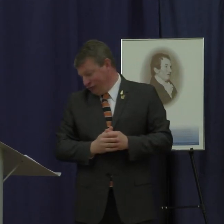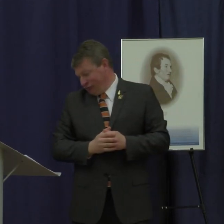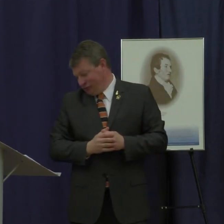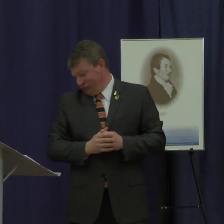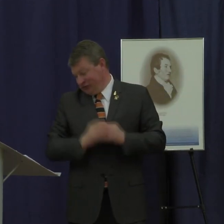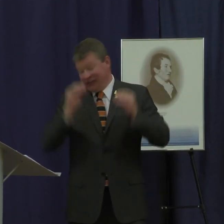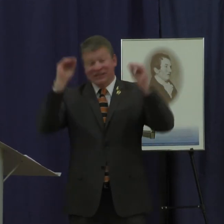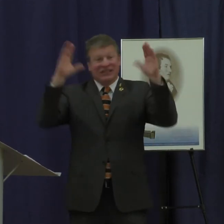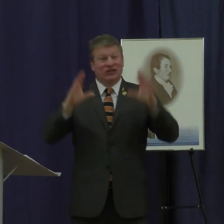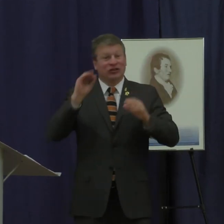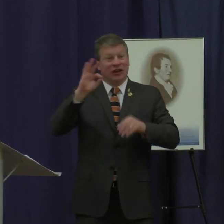in our enterprise.